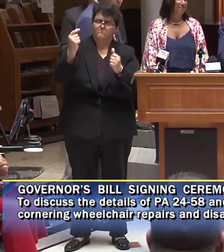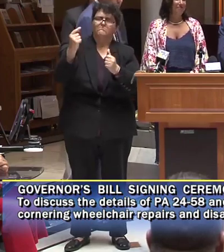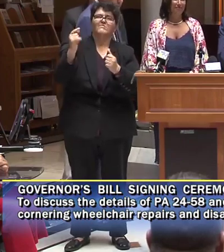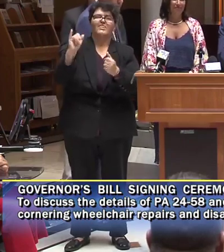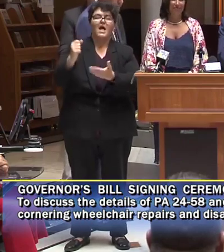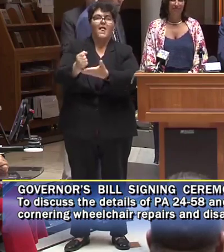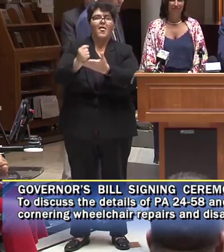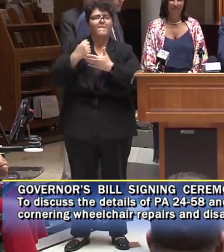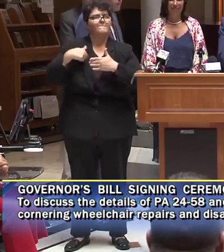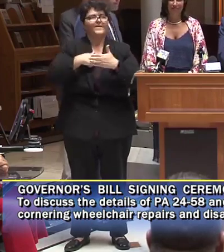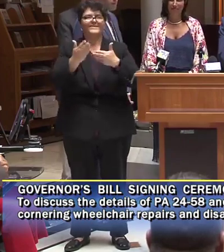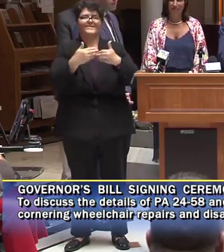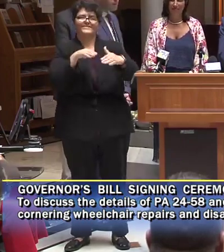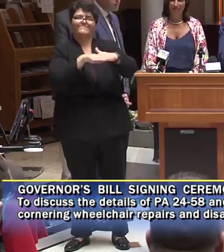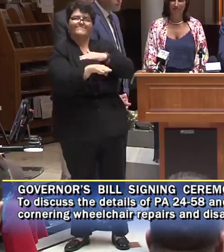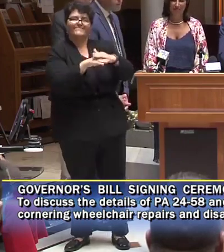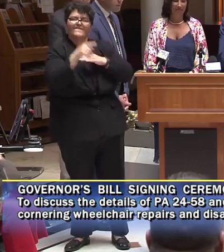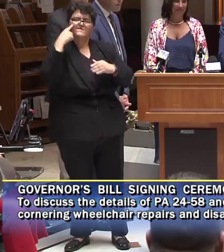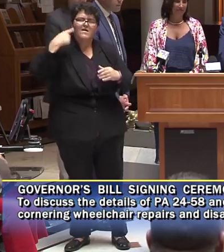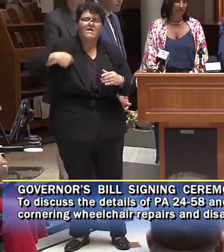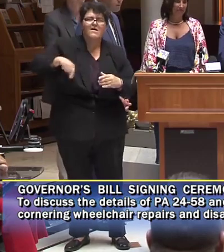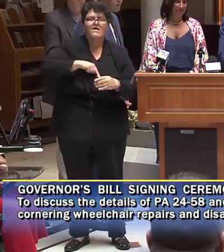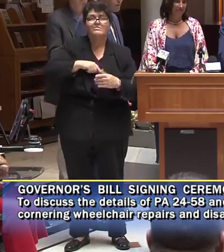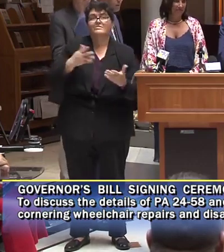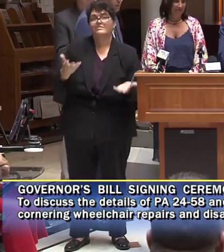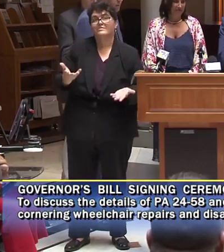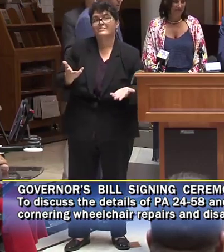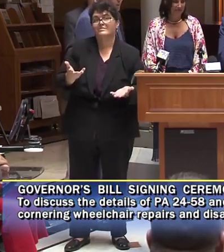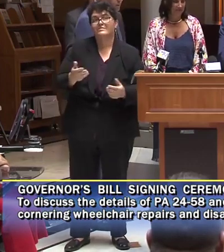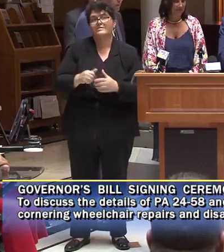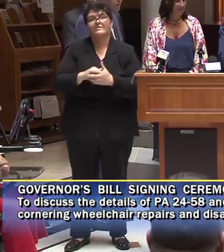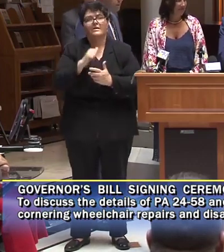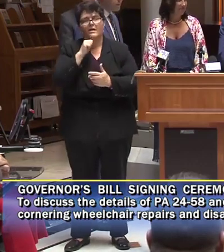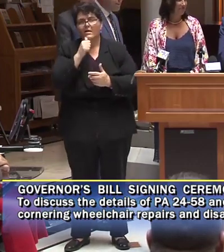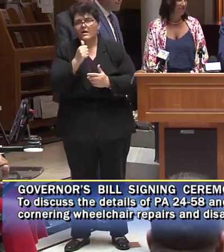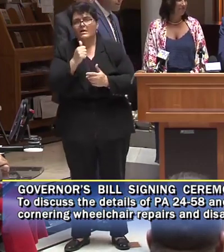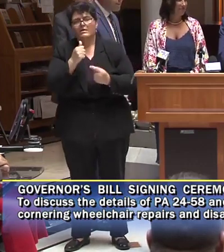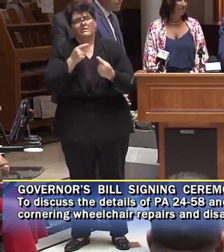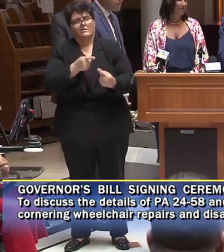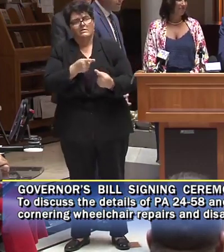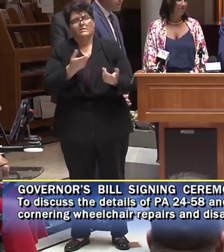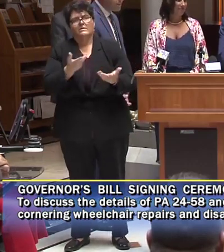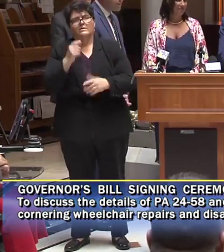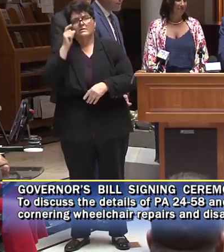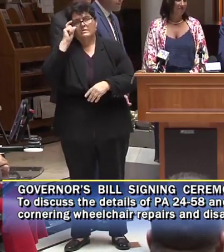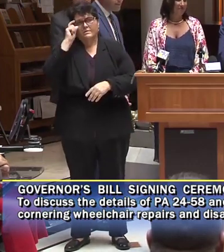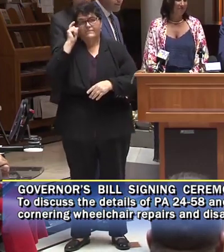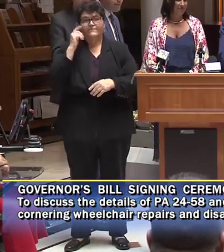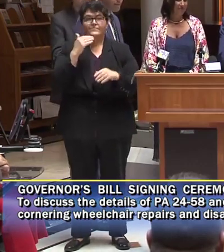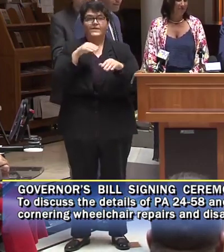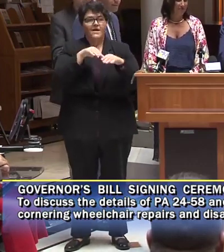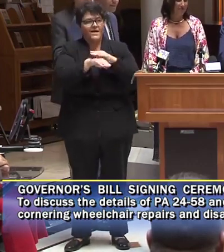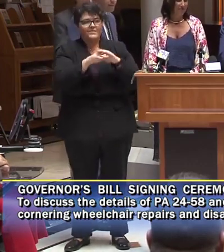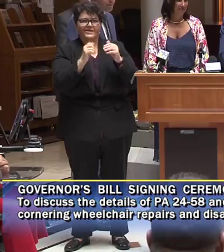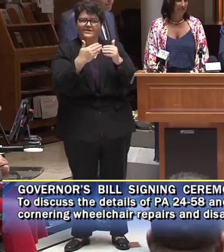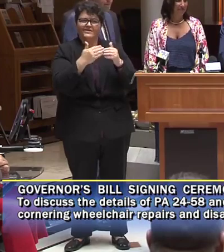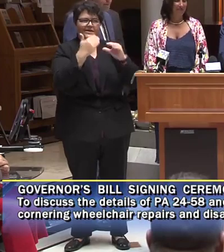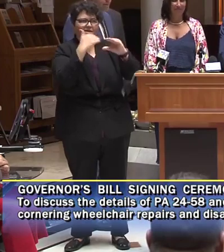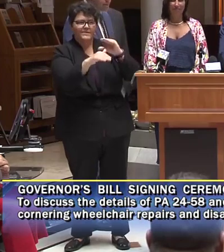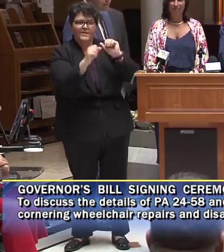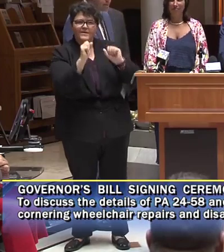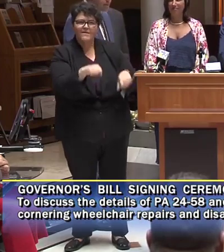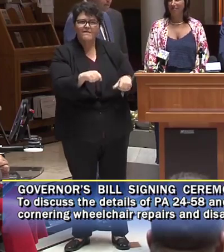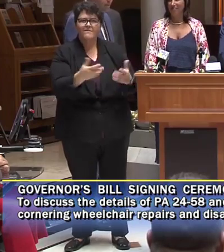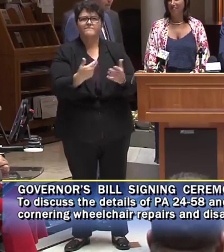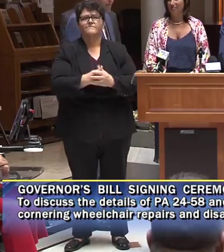those of us who are nonverbal. The Office of the Healthcare Advocate will have a system on their website and a phone